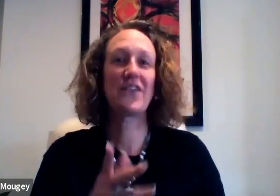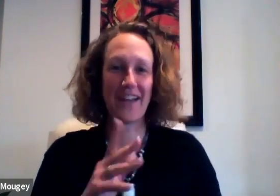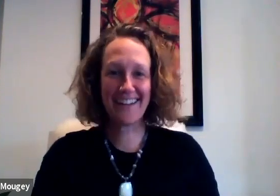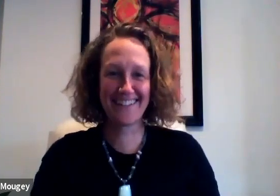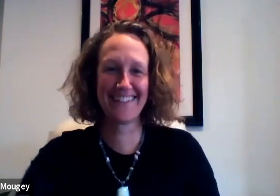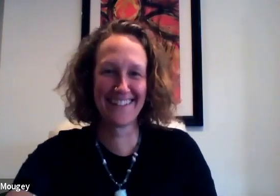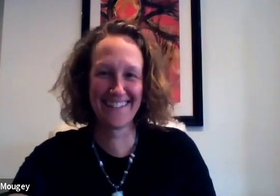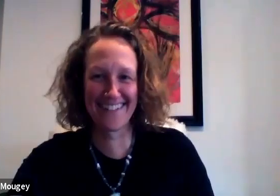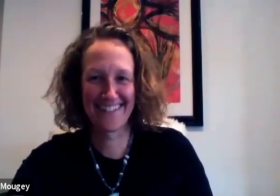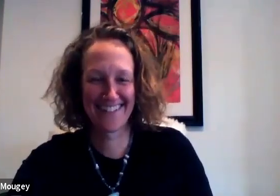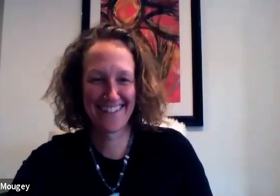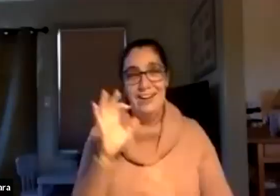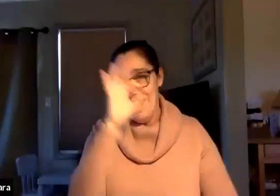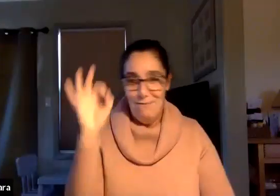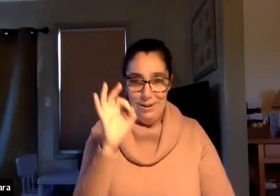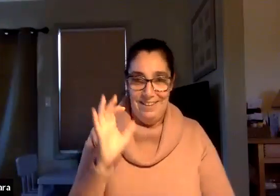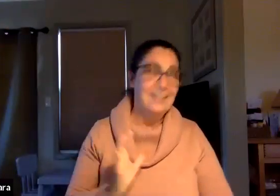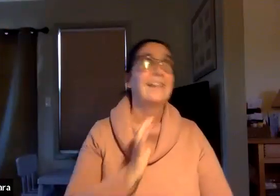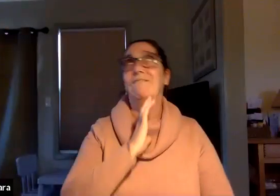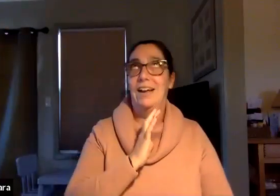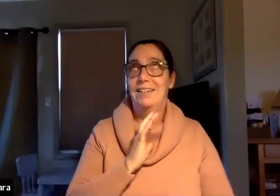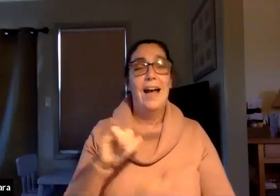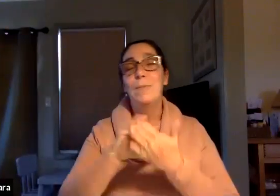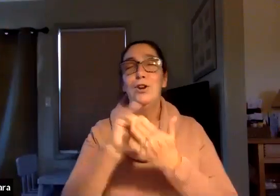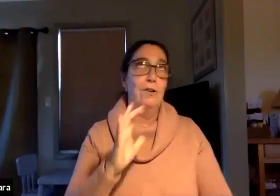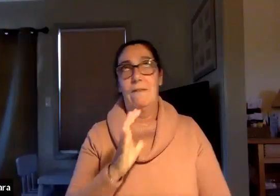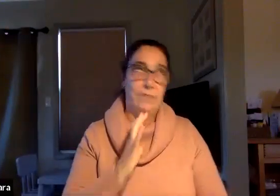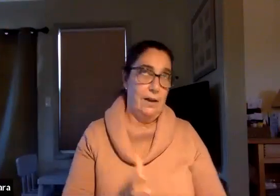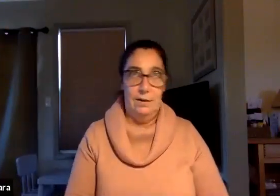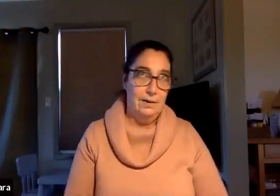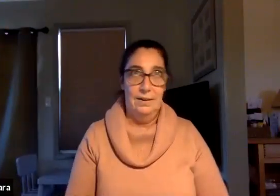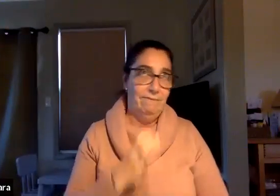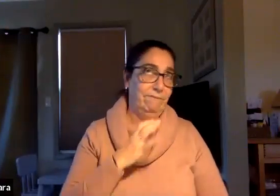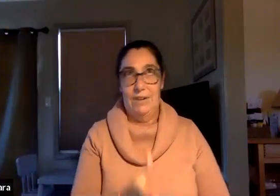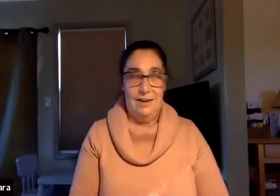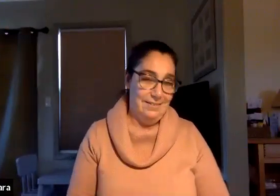Okay. Get a little eye roll in there. I'm a New York, fine.